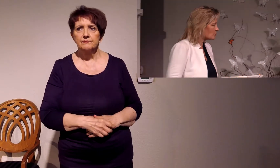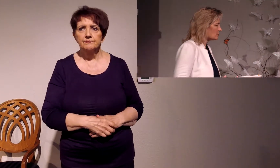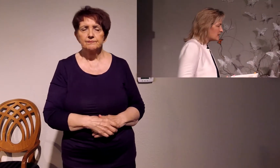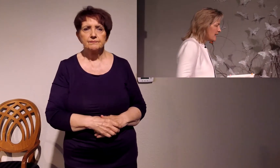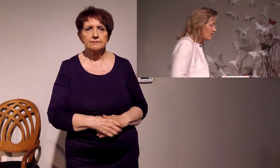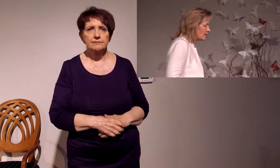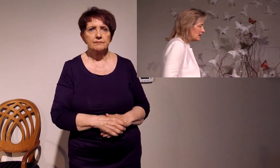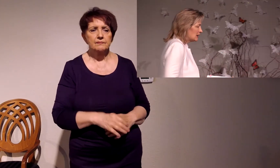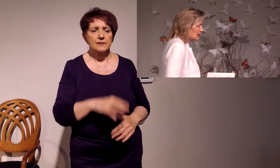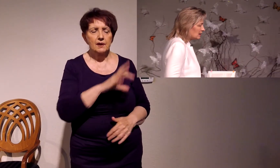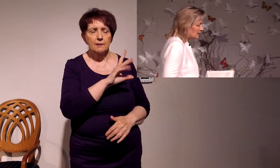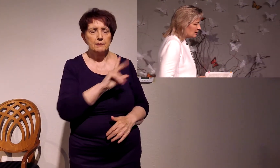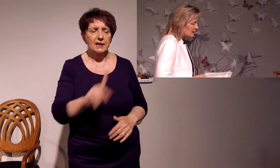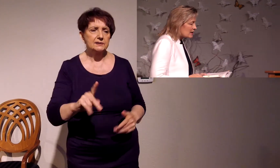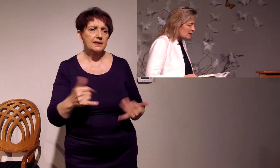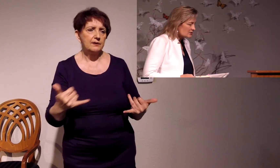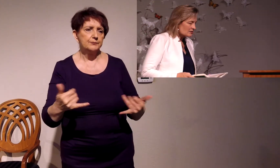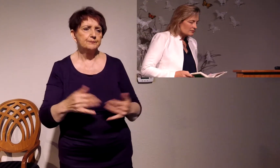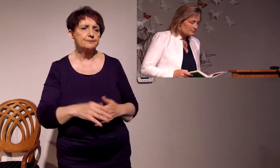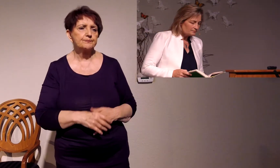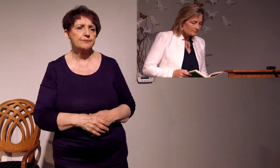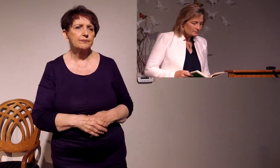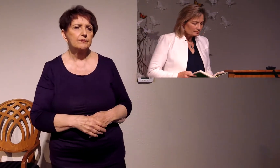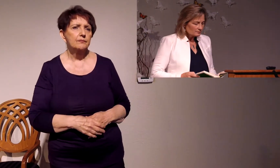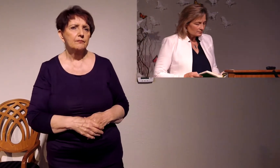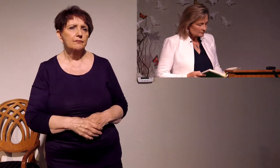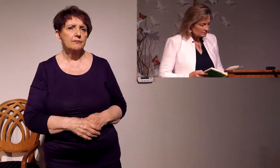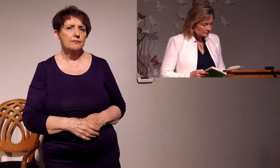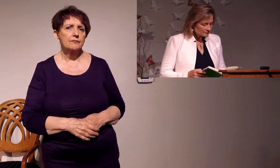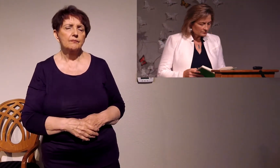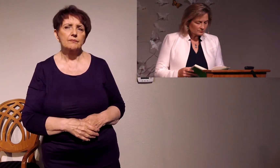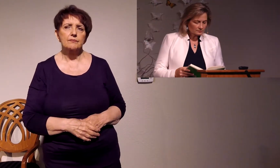Come back with me now, because